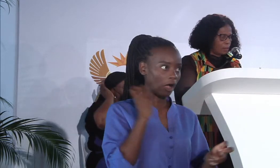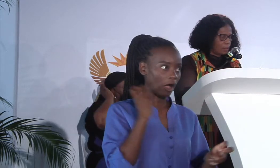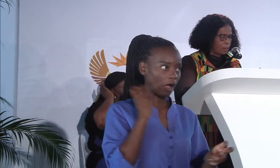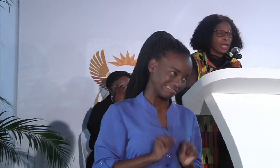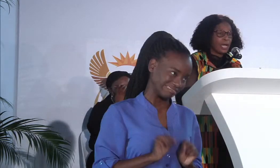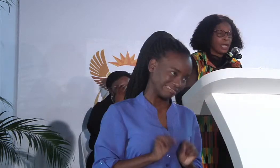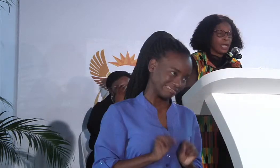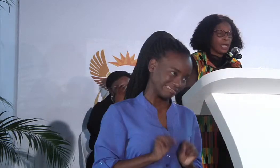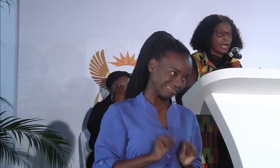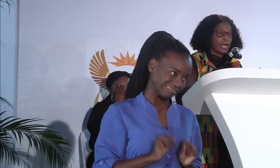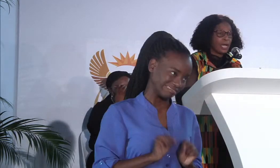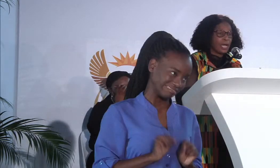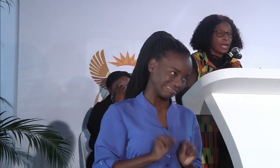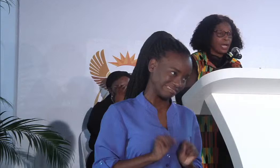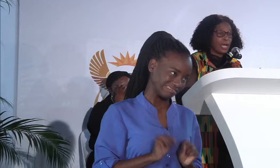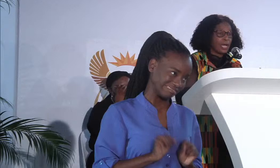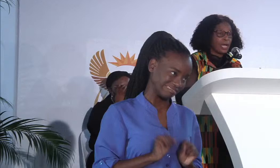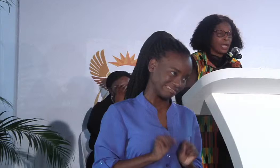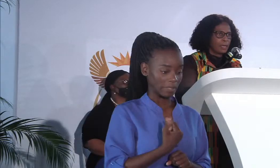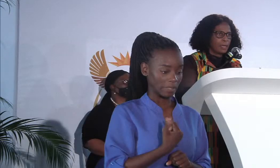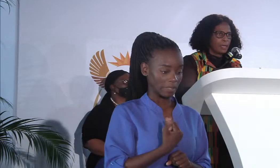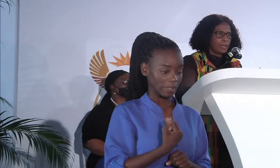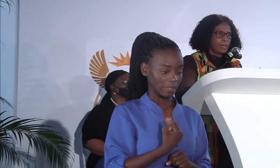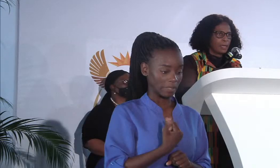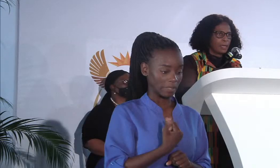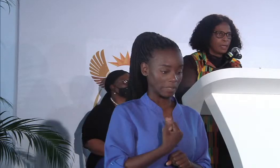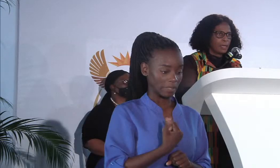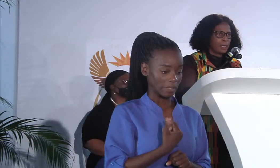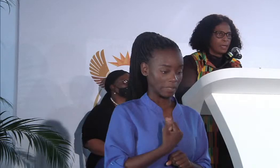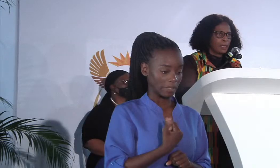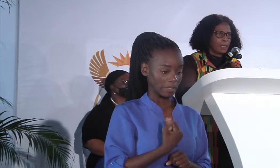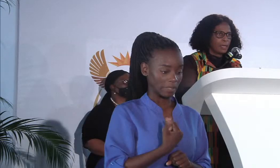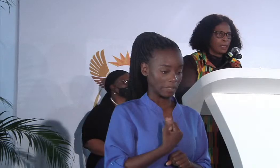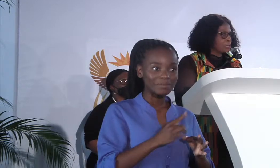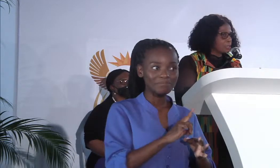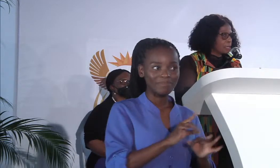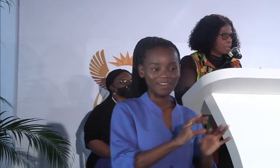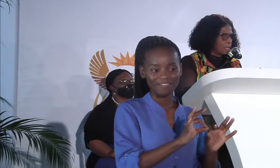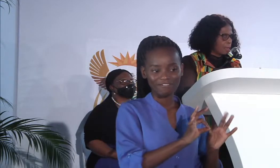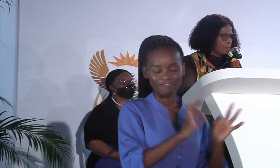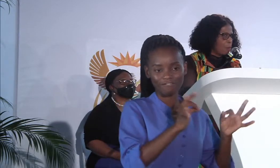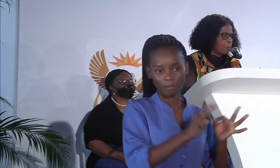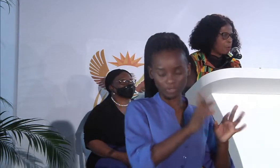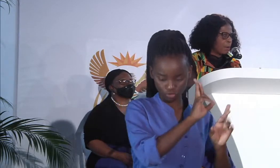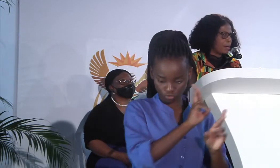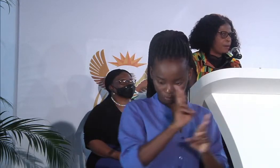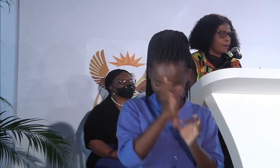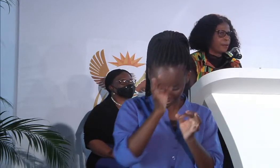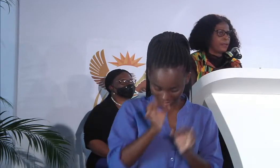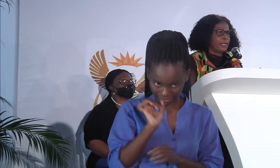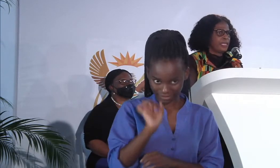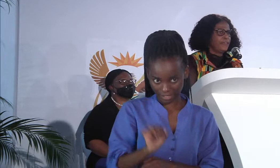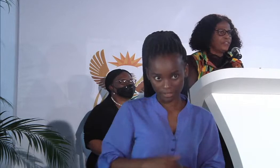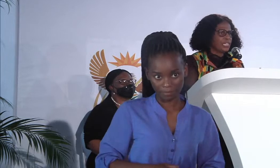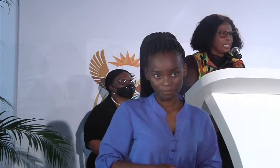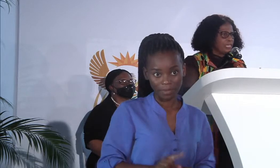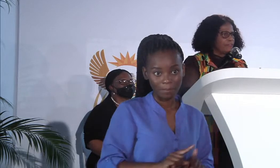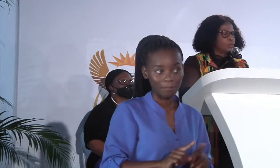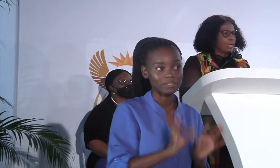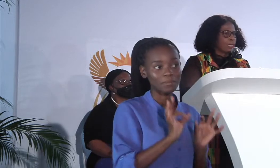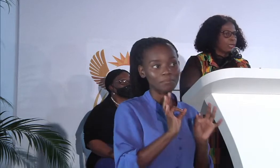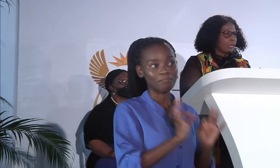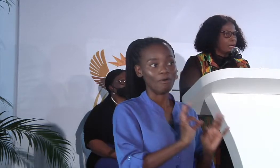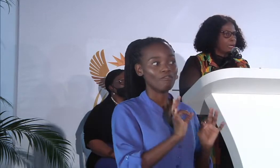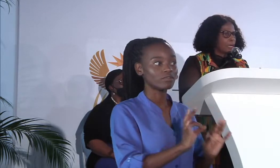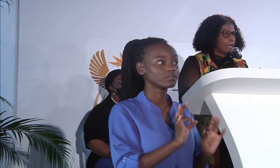on behalf of an individual, but it is more proper if the